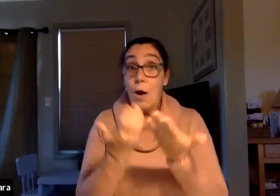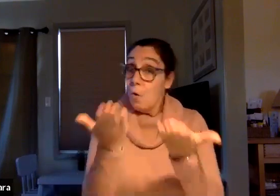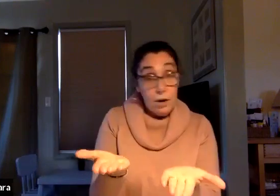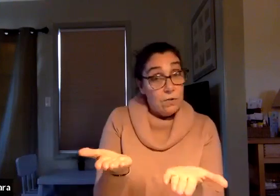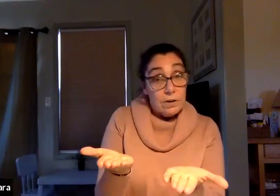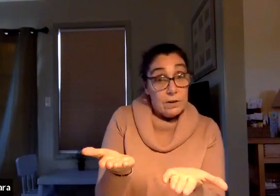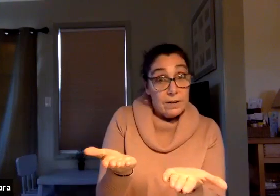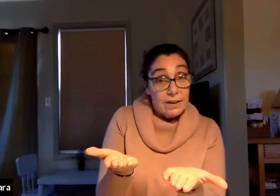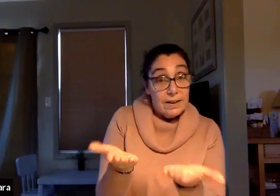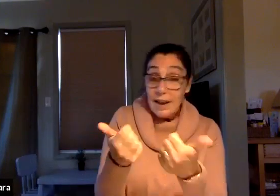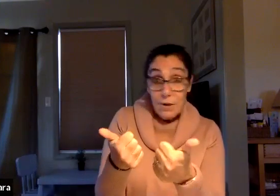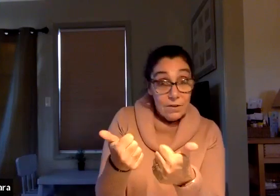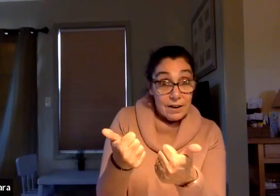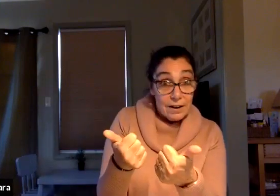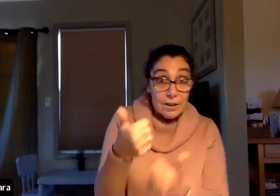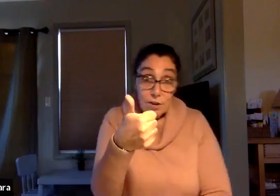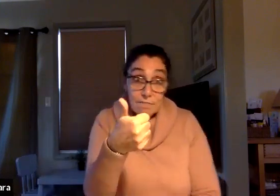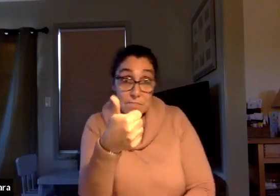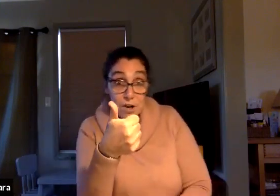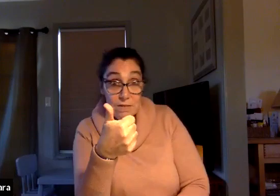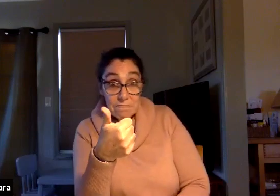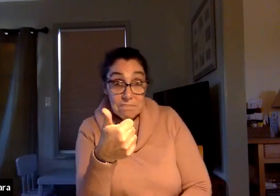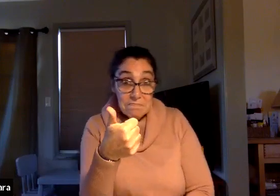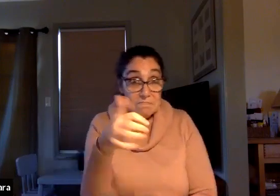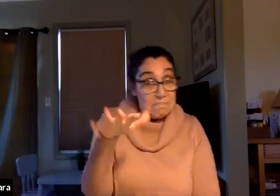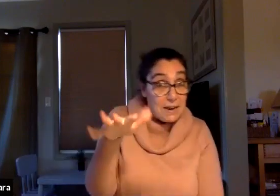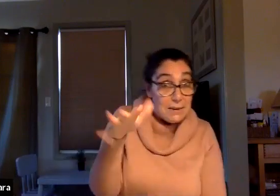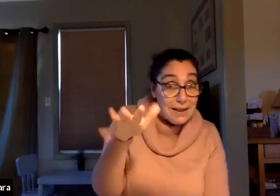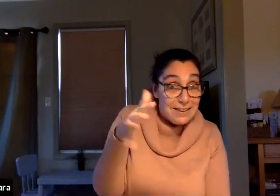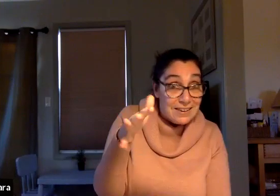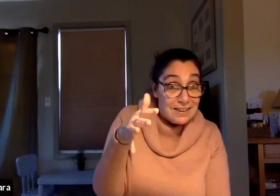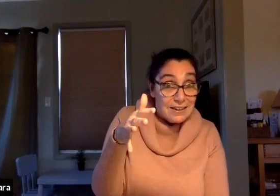are you? How are you? You good? Mets.